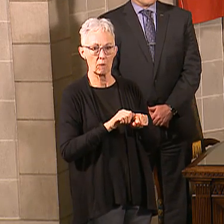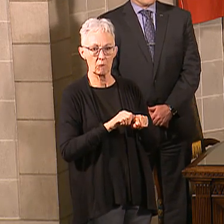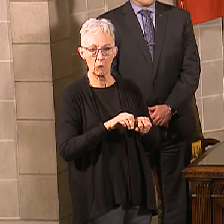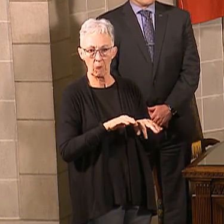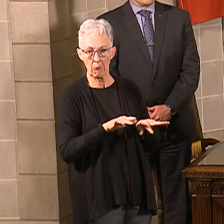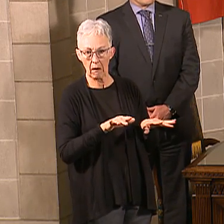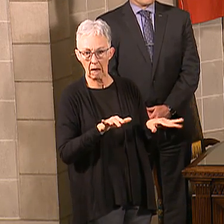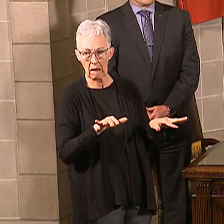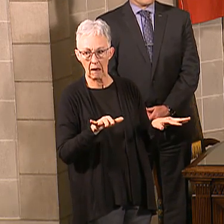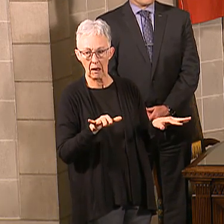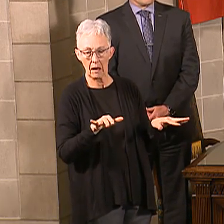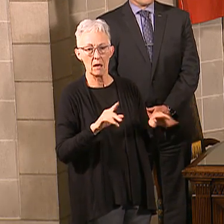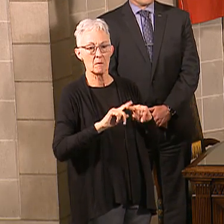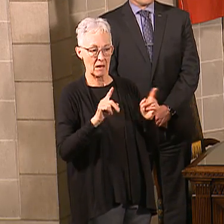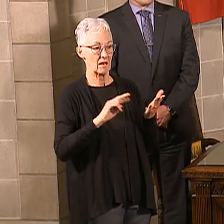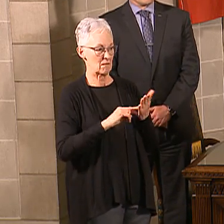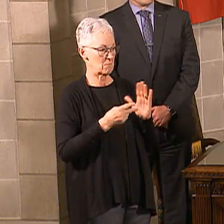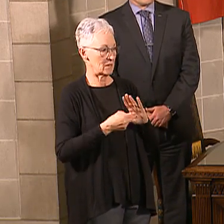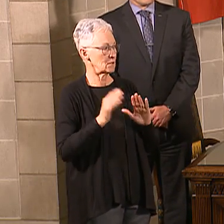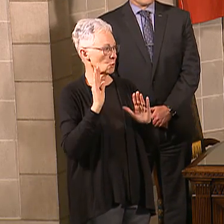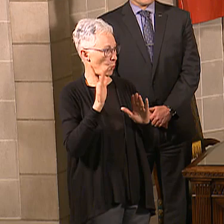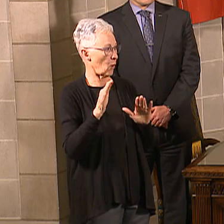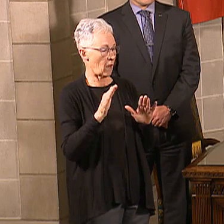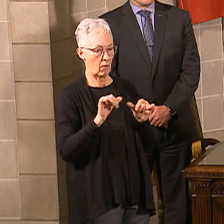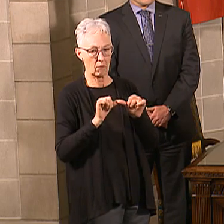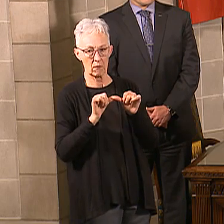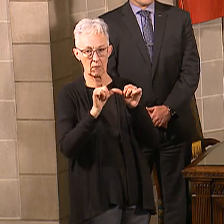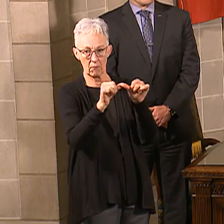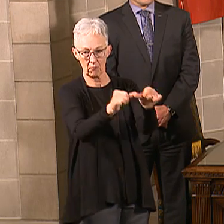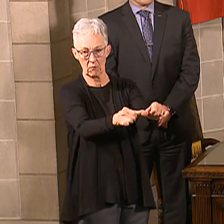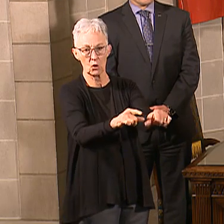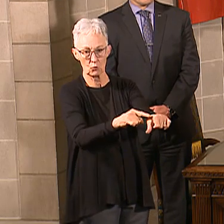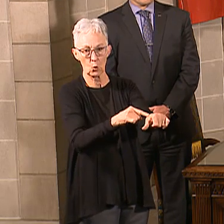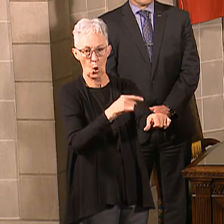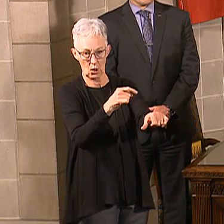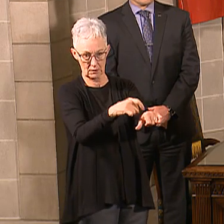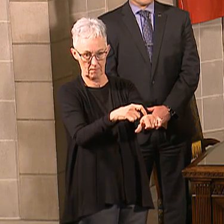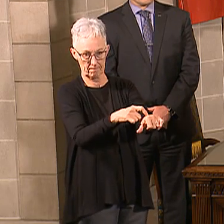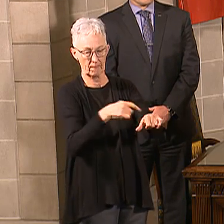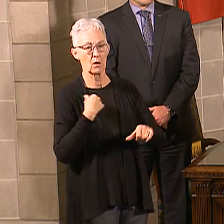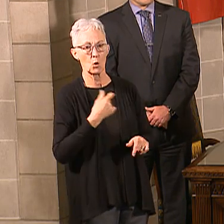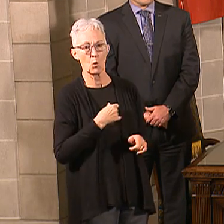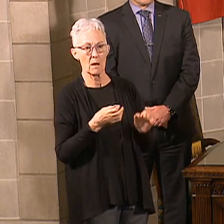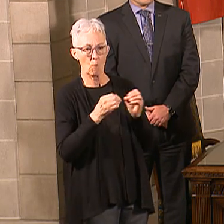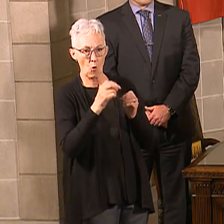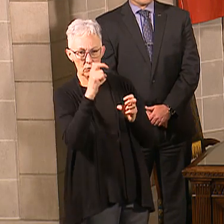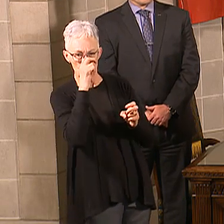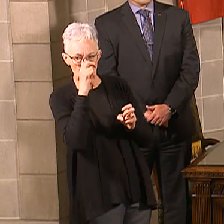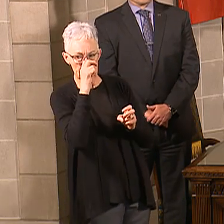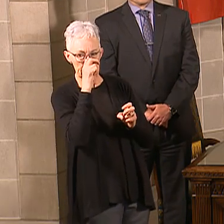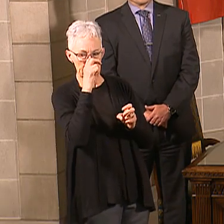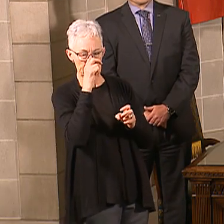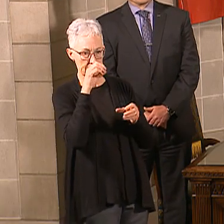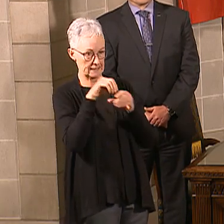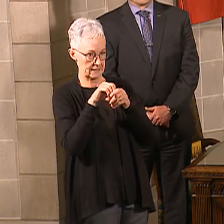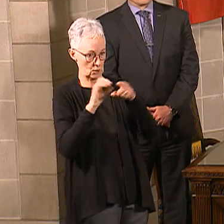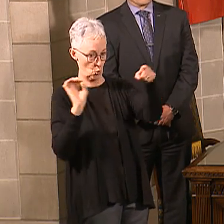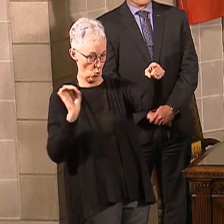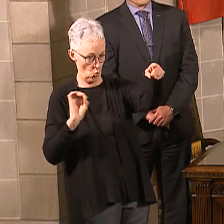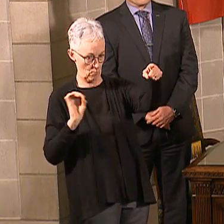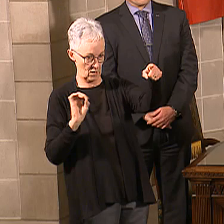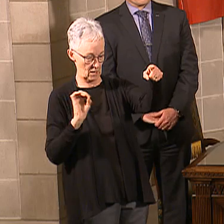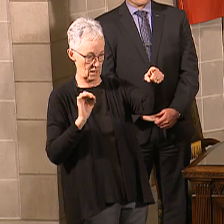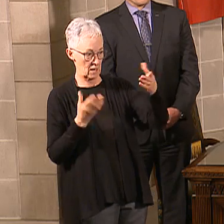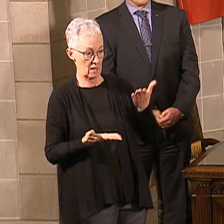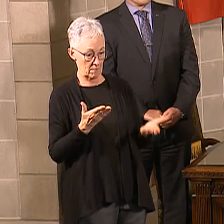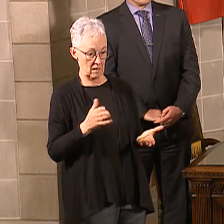that. Now, we have taken the most restrictive steps in Omaha, but we haven't taken those in other places. As we approach March 31st,